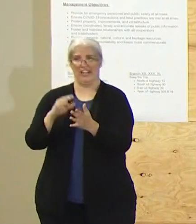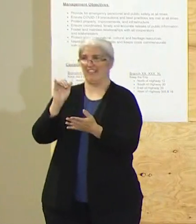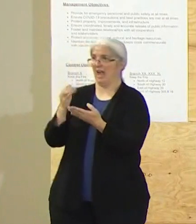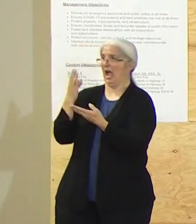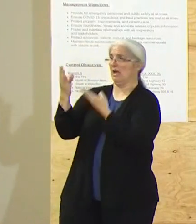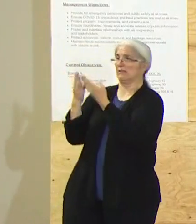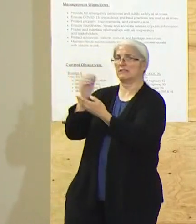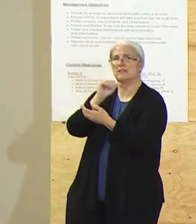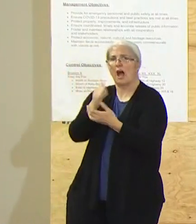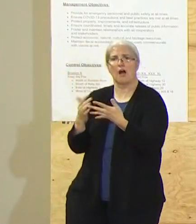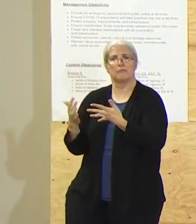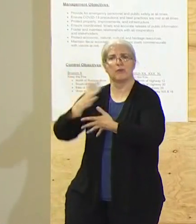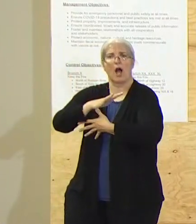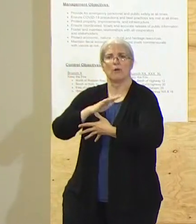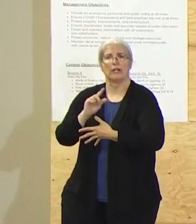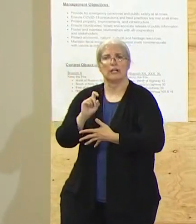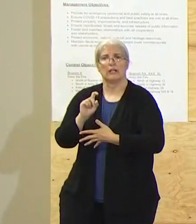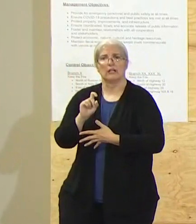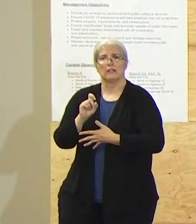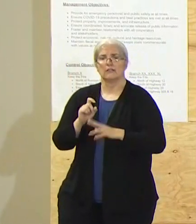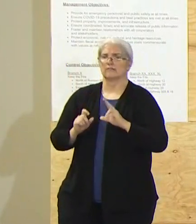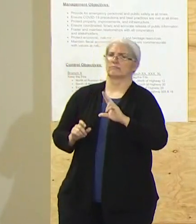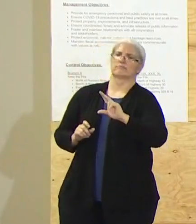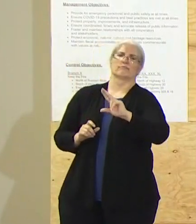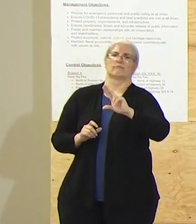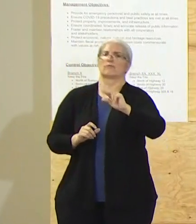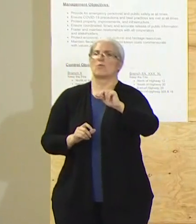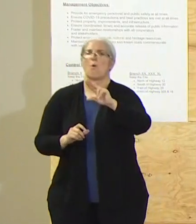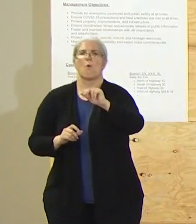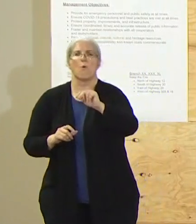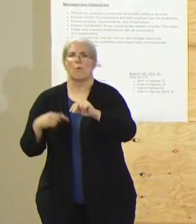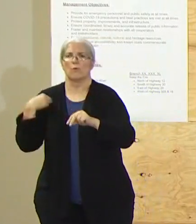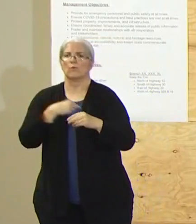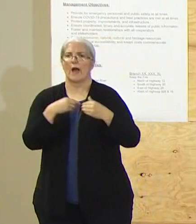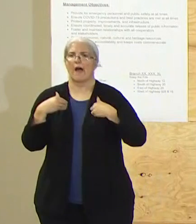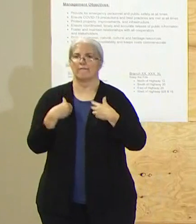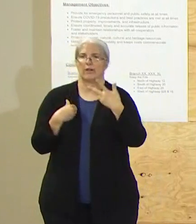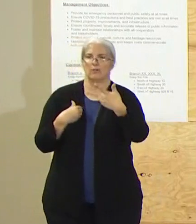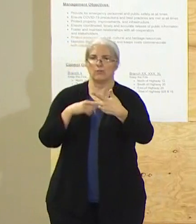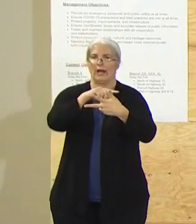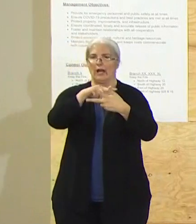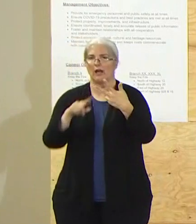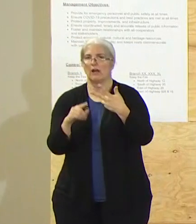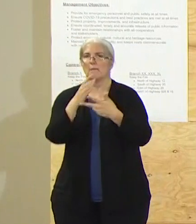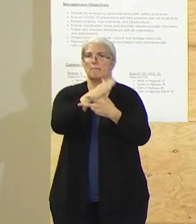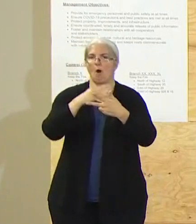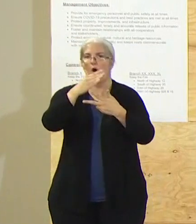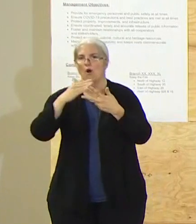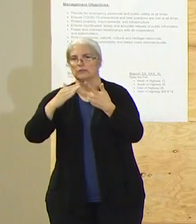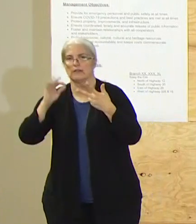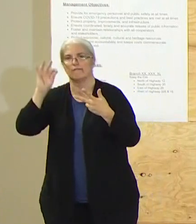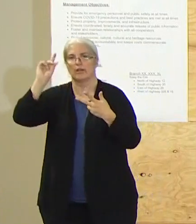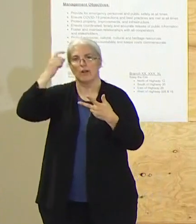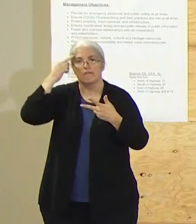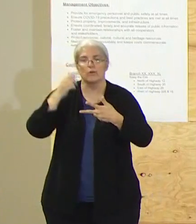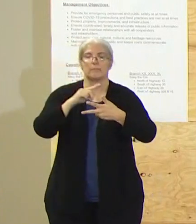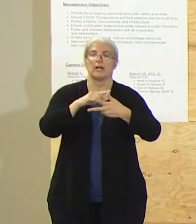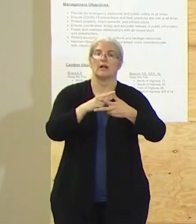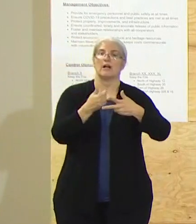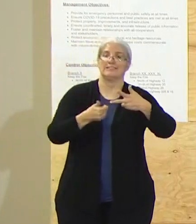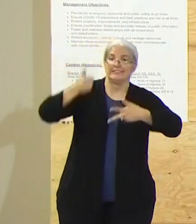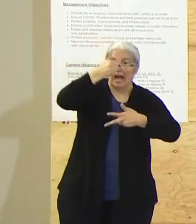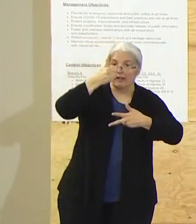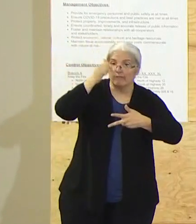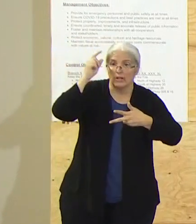a legislative branch, and an executive branch. And we are working all hard, we're working together overwhelmingly, majority